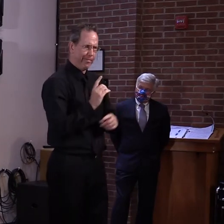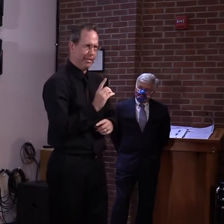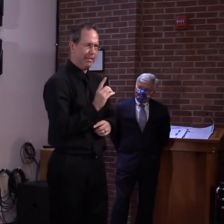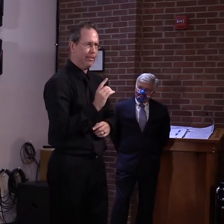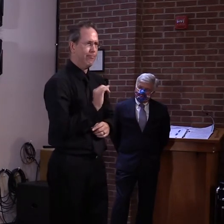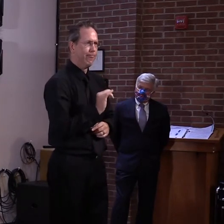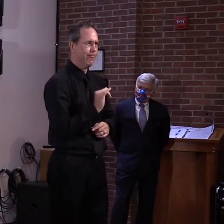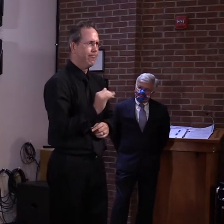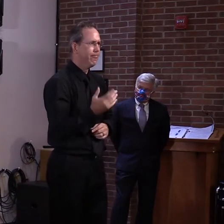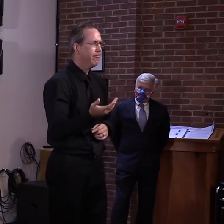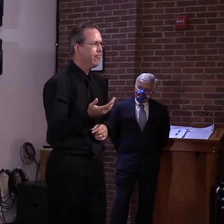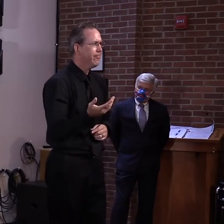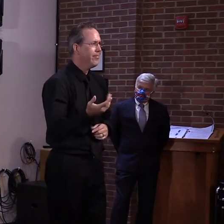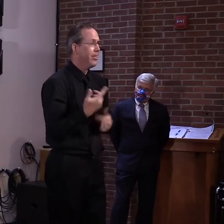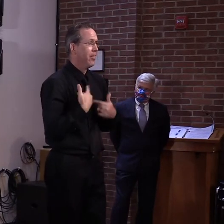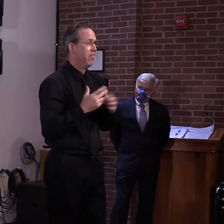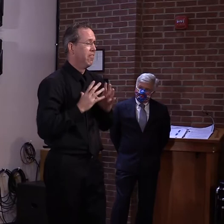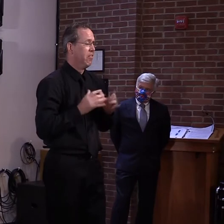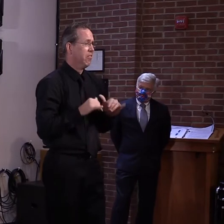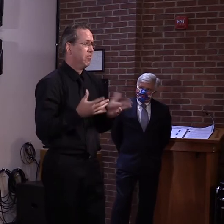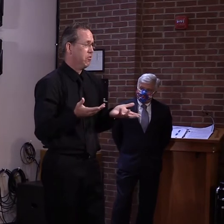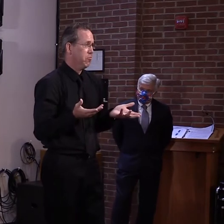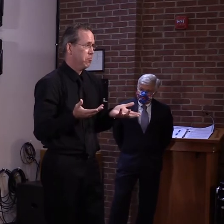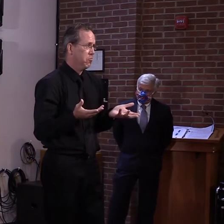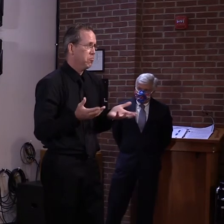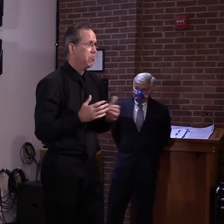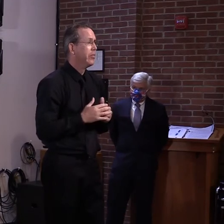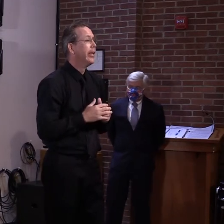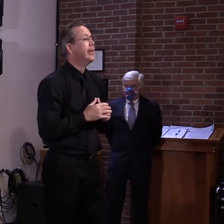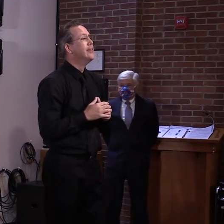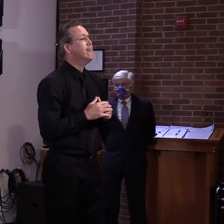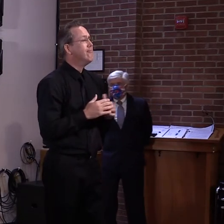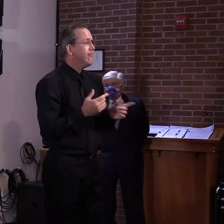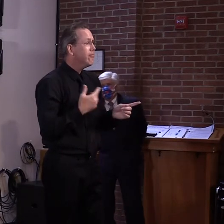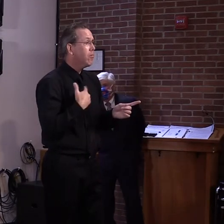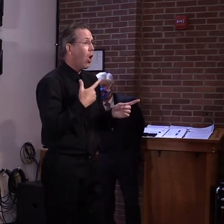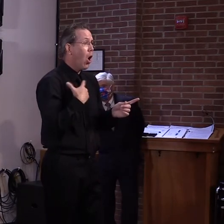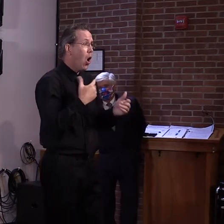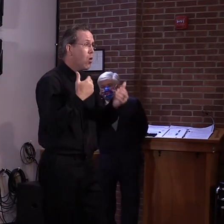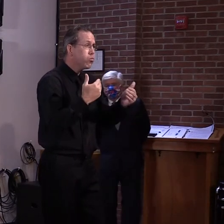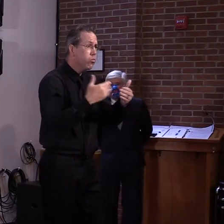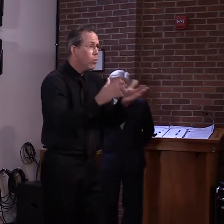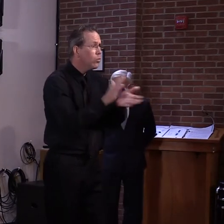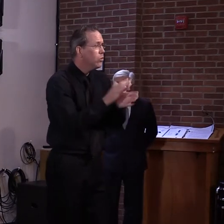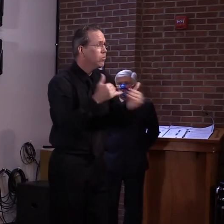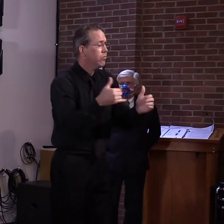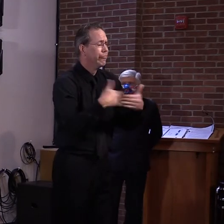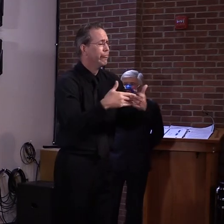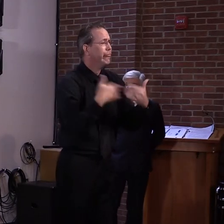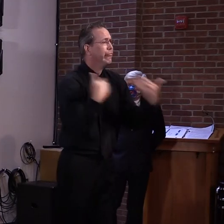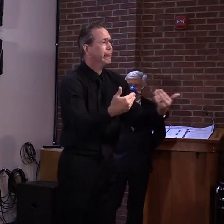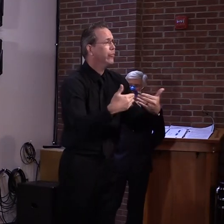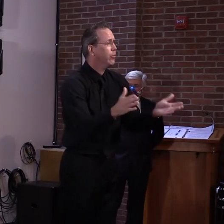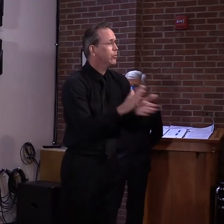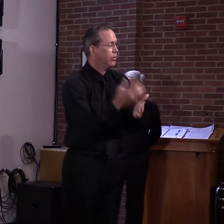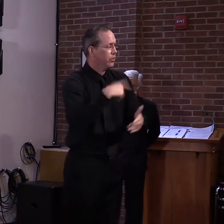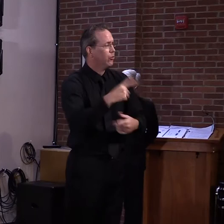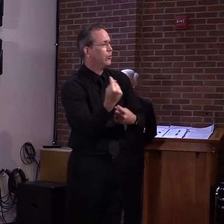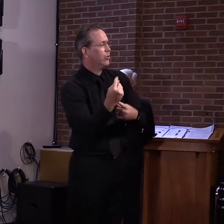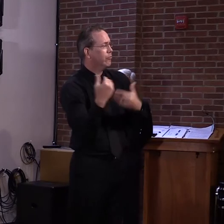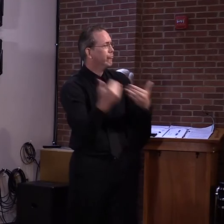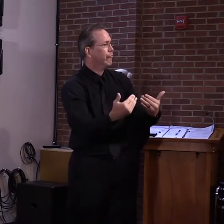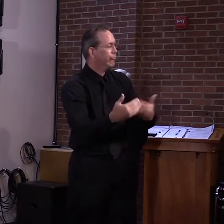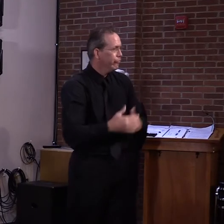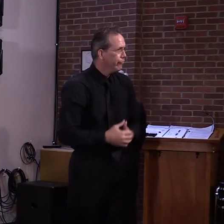from this. We're going to open up schools on Tuesday. And I think it's going to take all of us to make sure